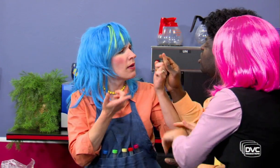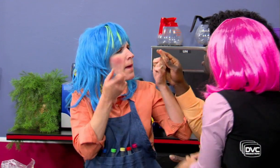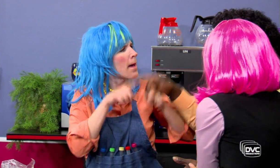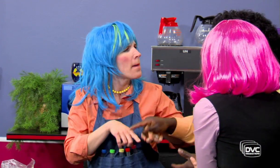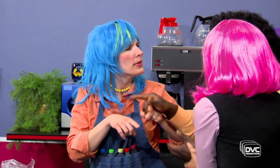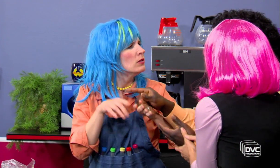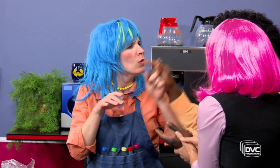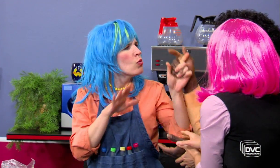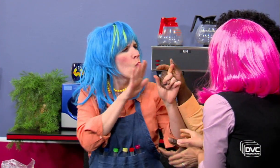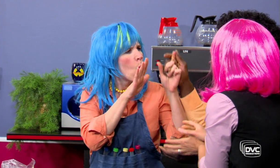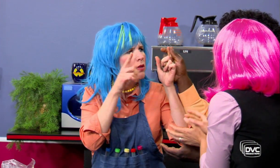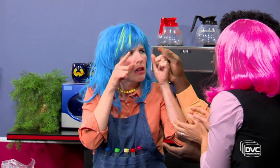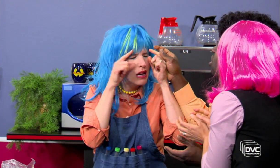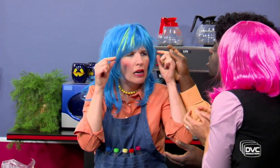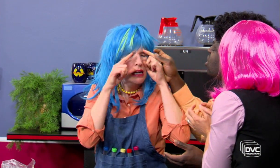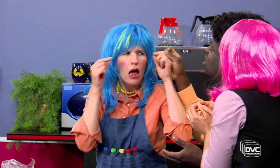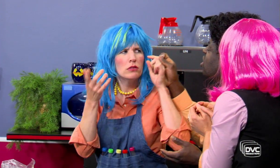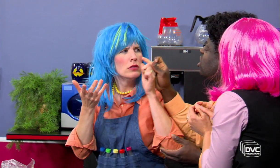What happened to your glasses?